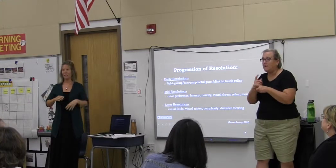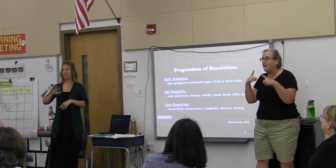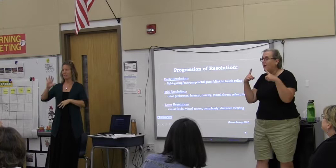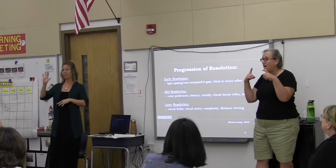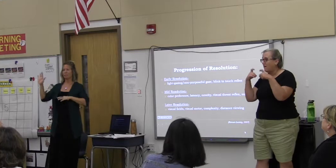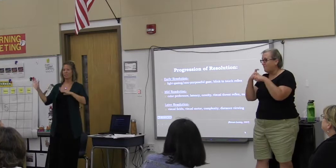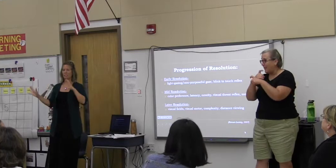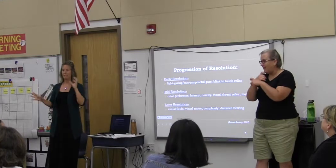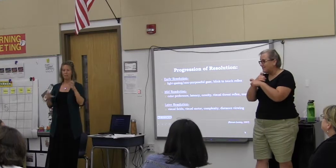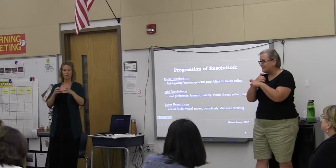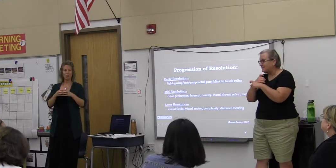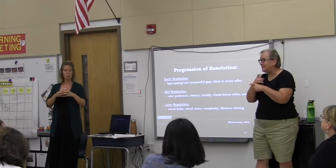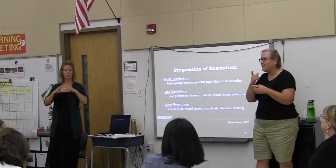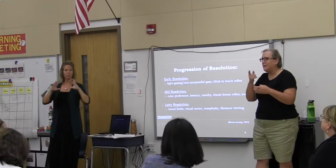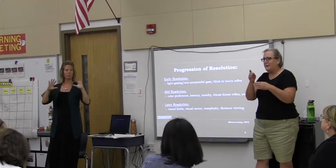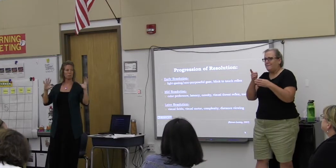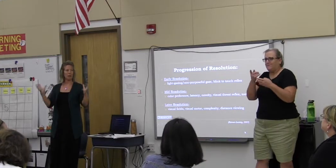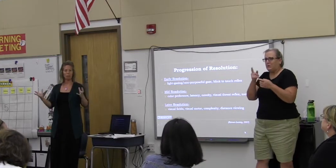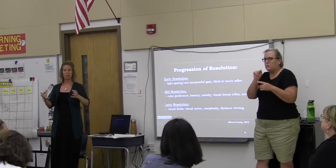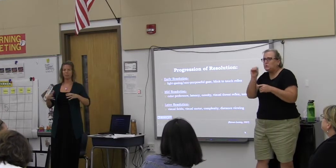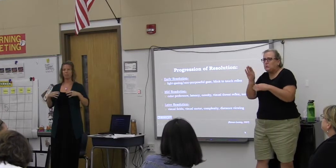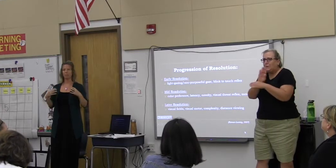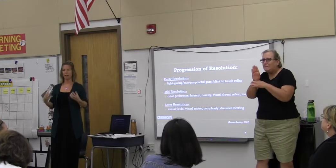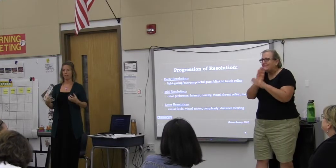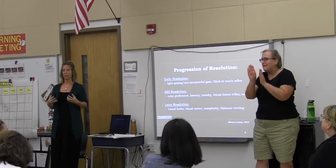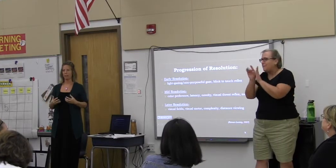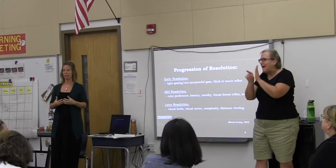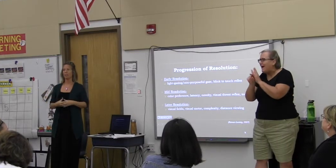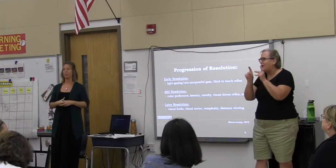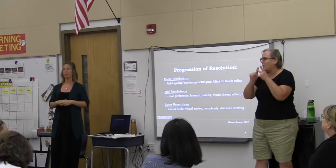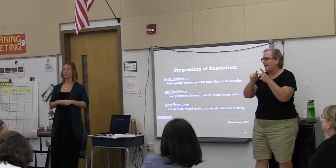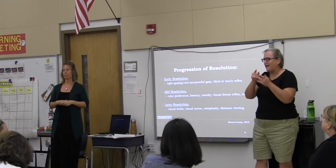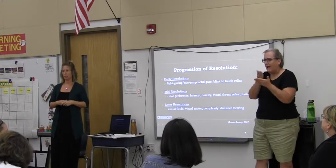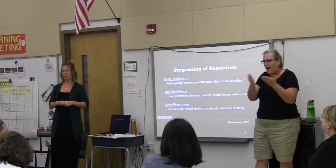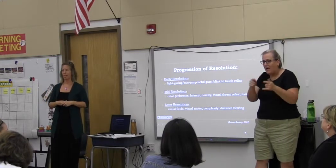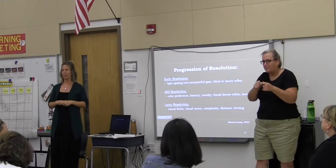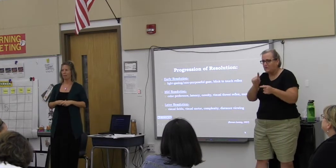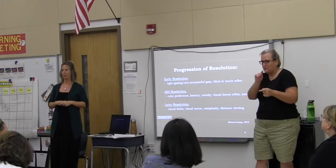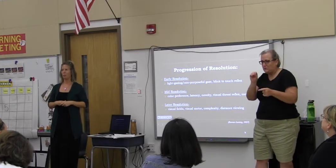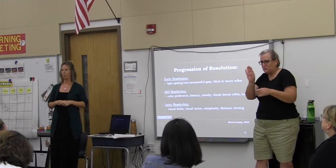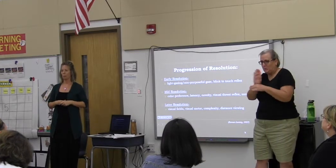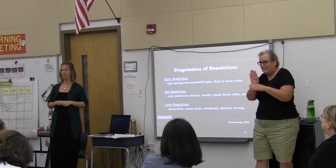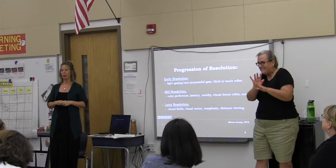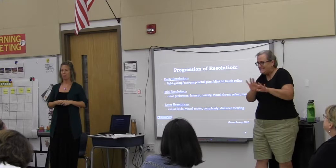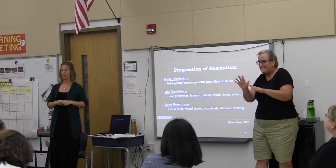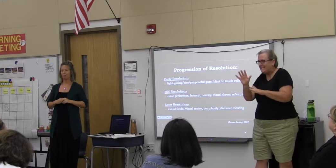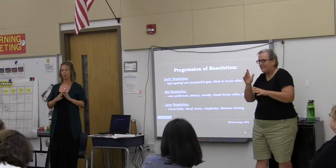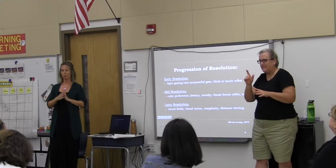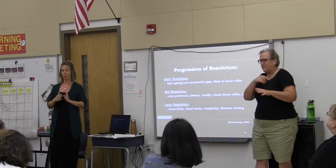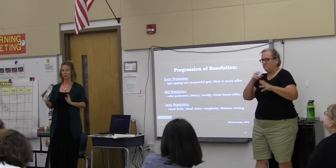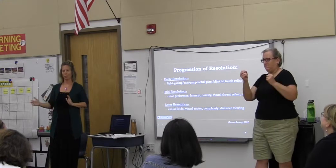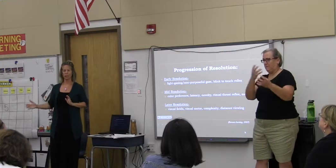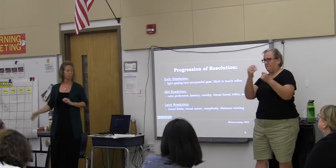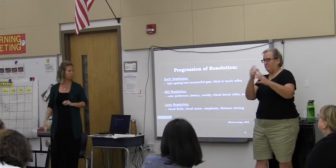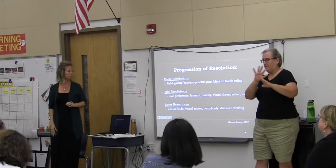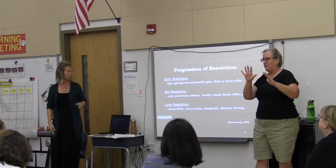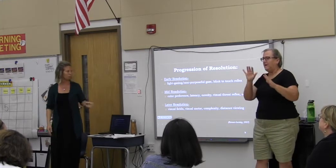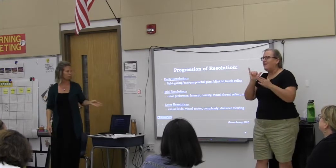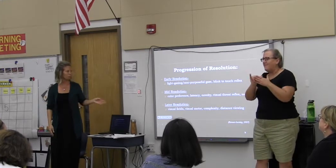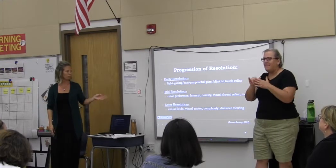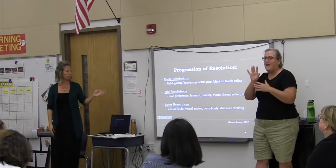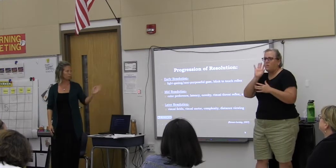Complexity, again, the busyness of objects and backgrounds and environments, this is going to be an area that we'll probably accommodate for a long